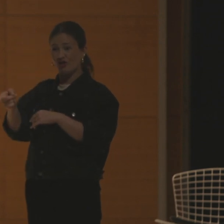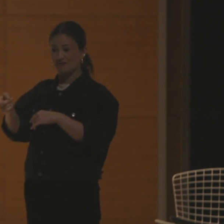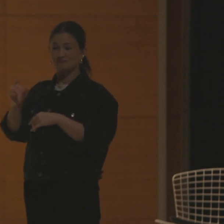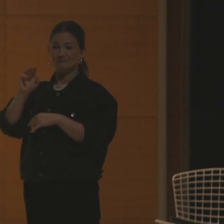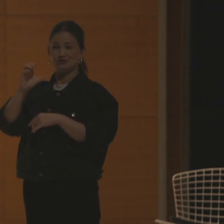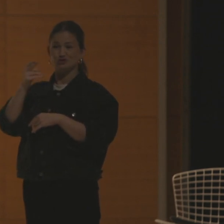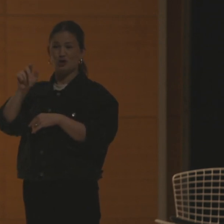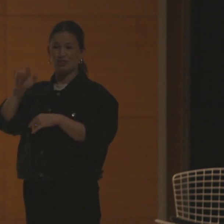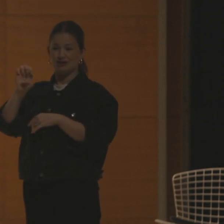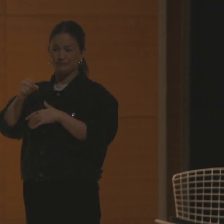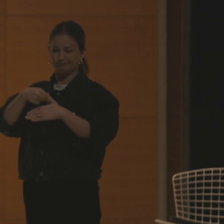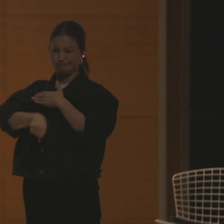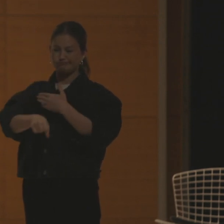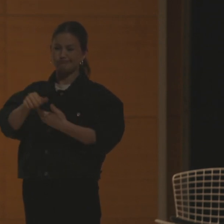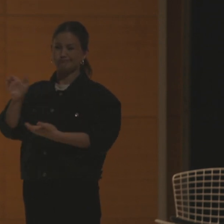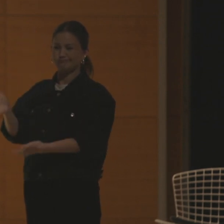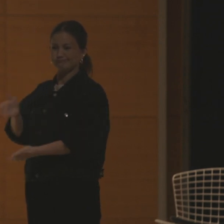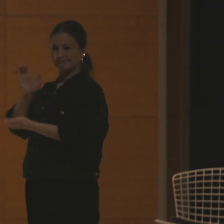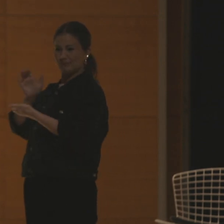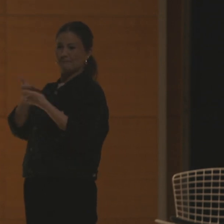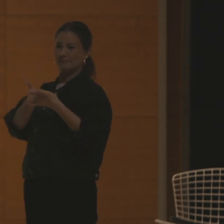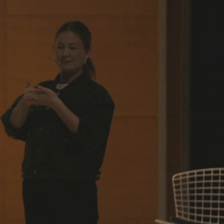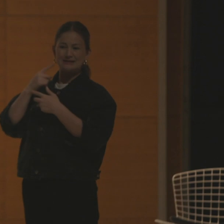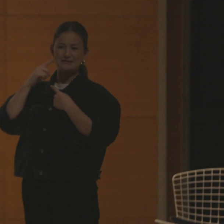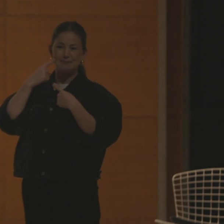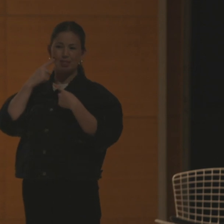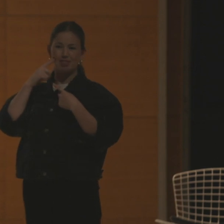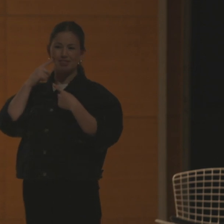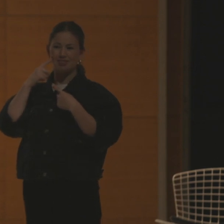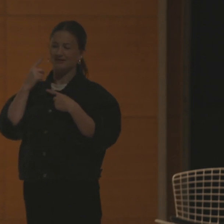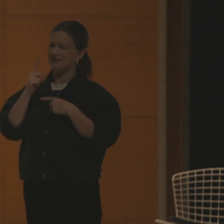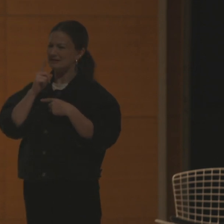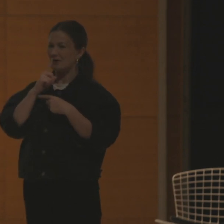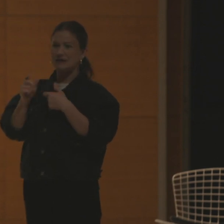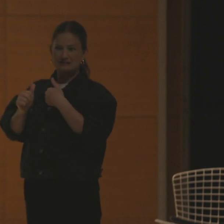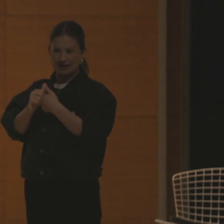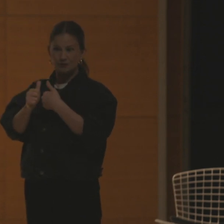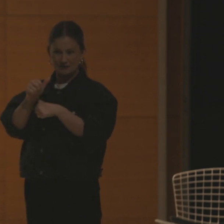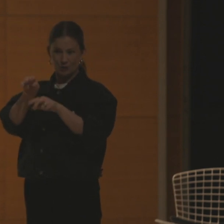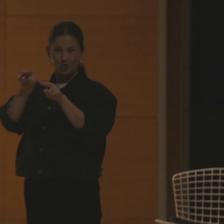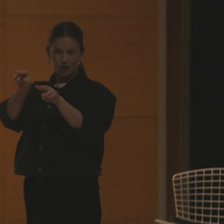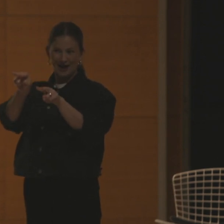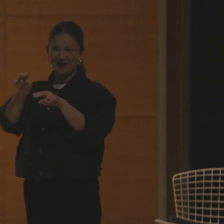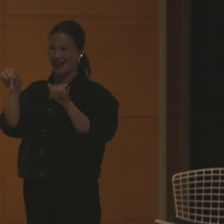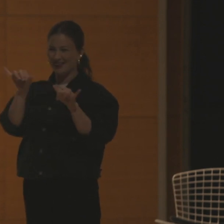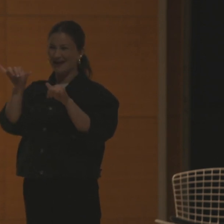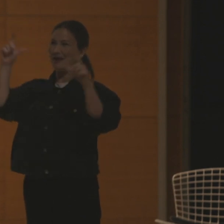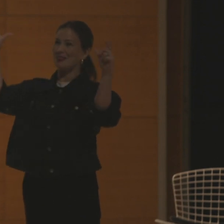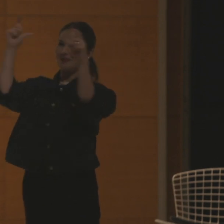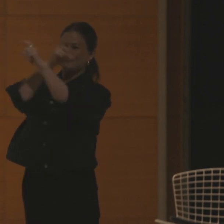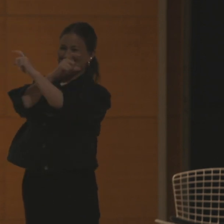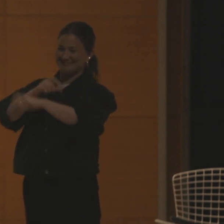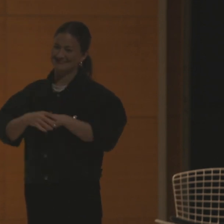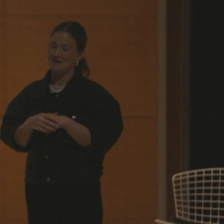a newborn with a dimple so adorable that, like an eclipse, it's actually dangerous to look at straight on. As with